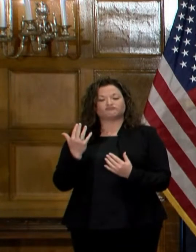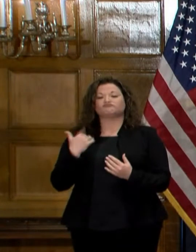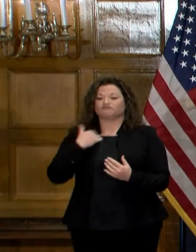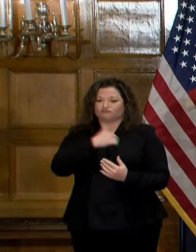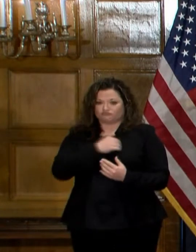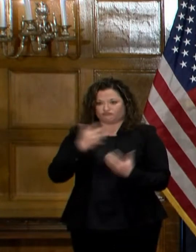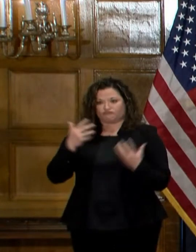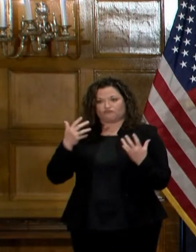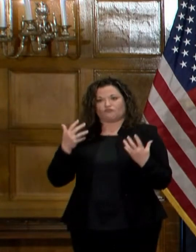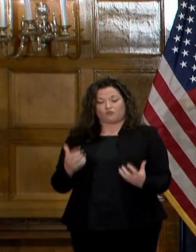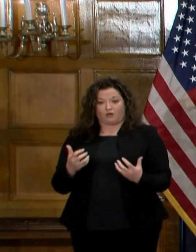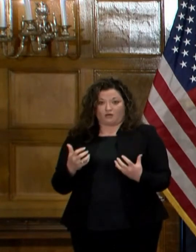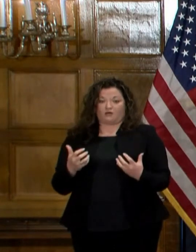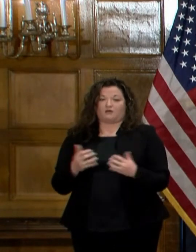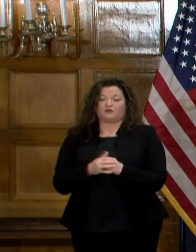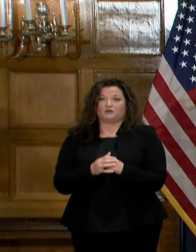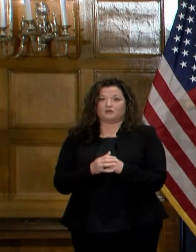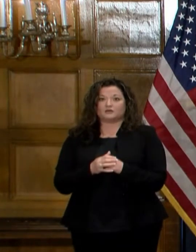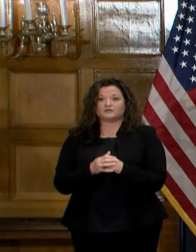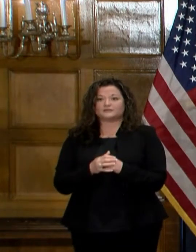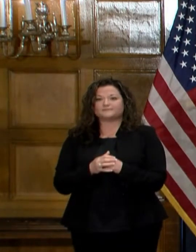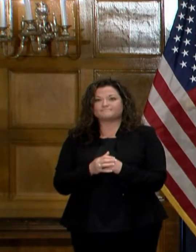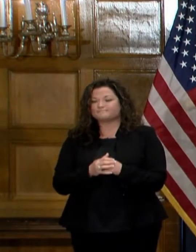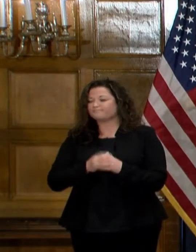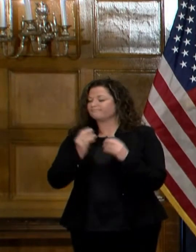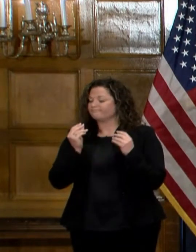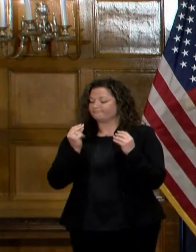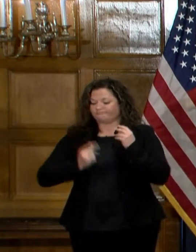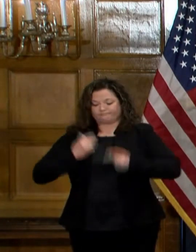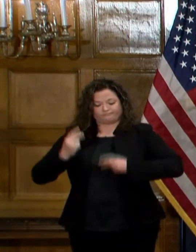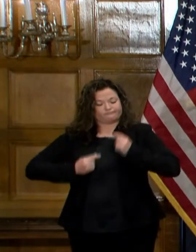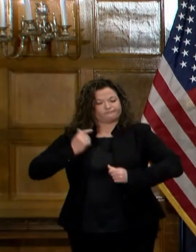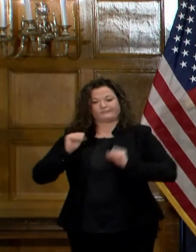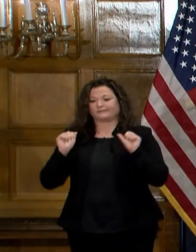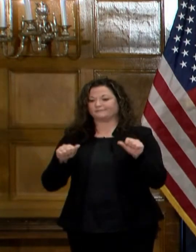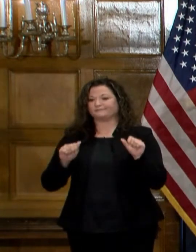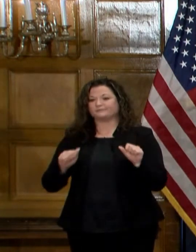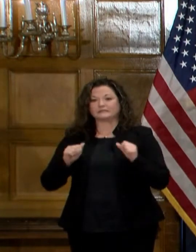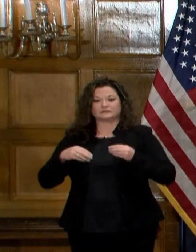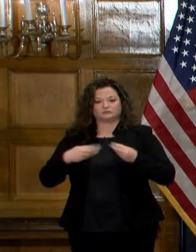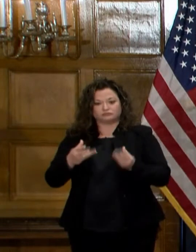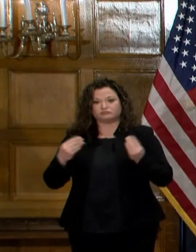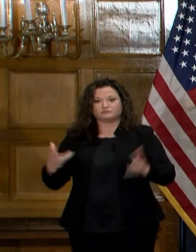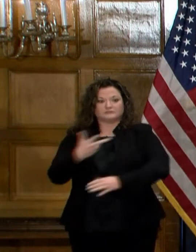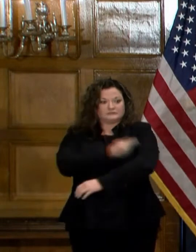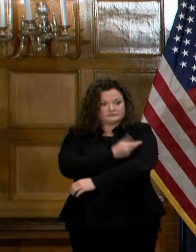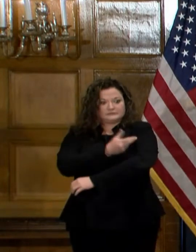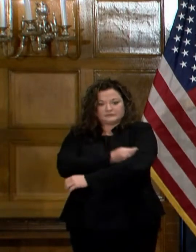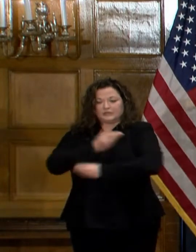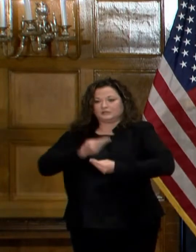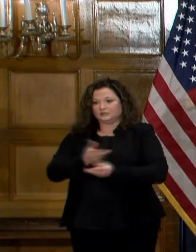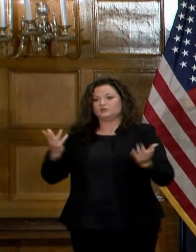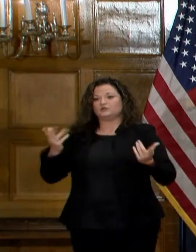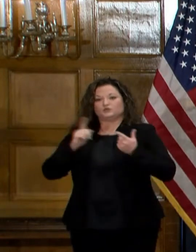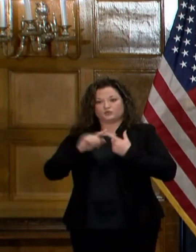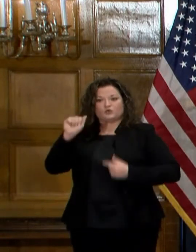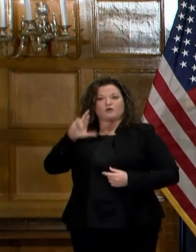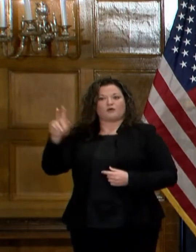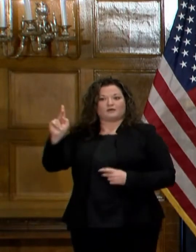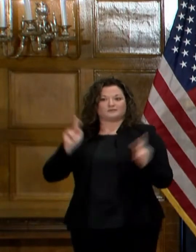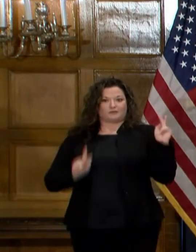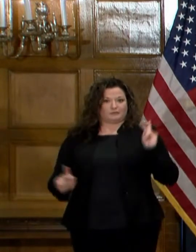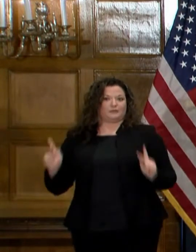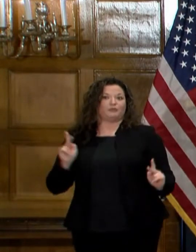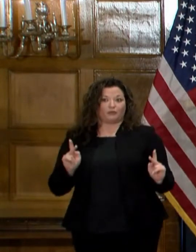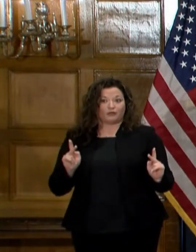to increase as fast as we can getting these doses into the arms of our Kansans, and at the